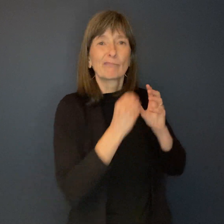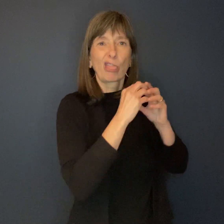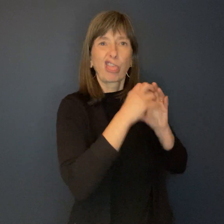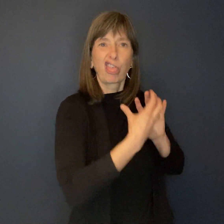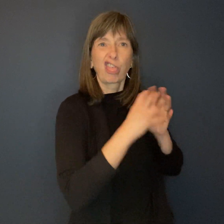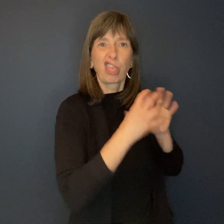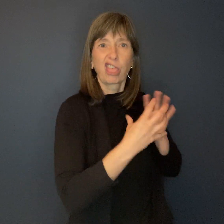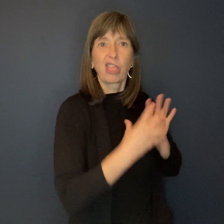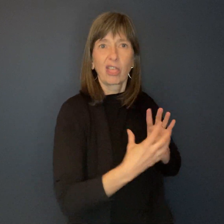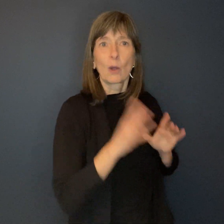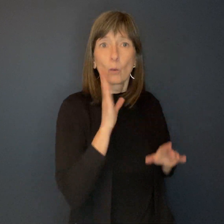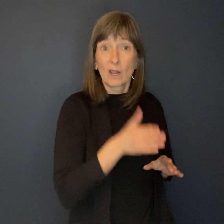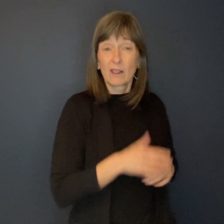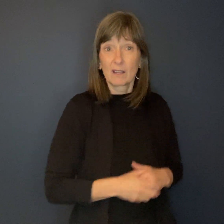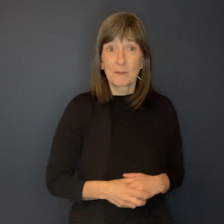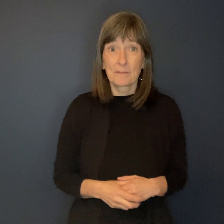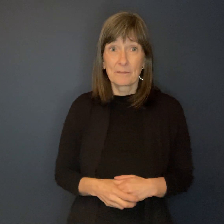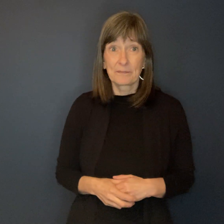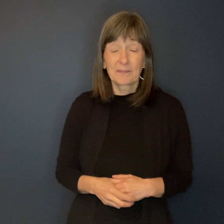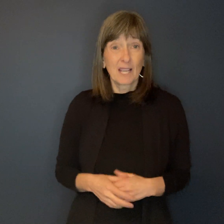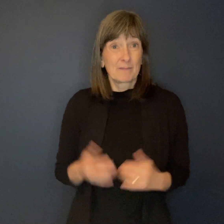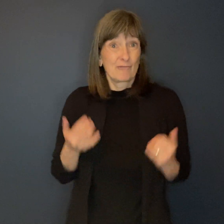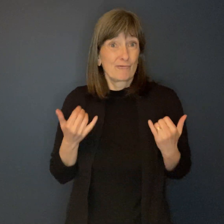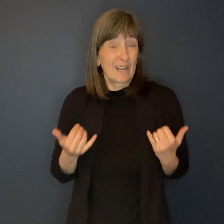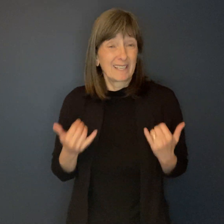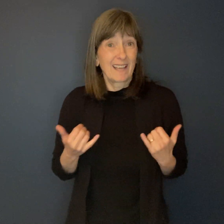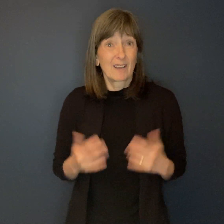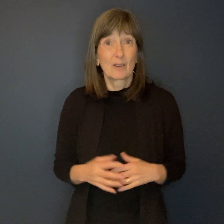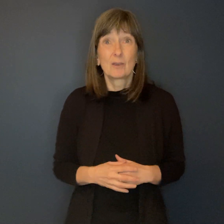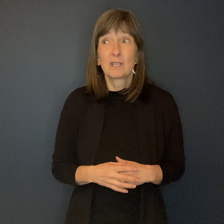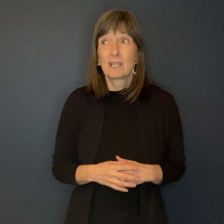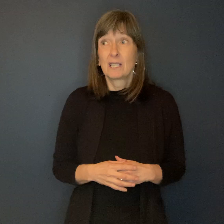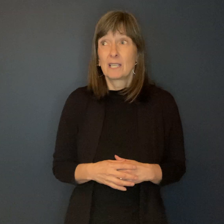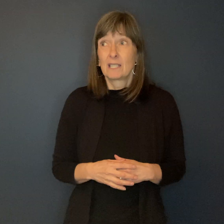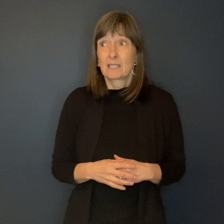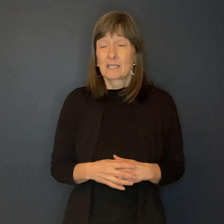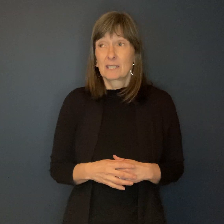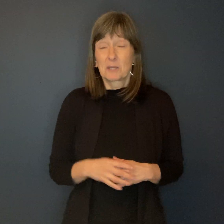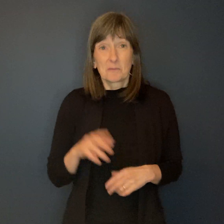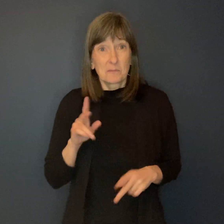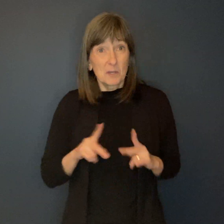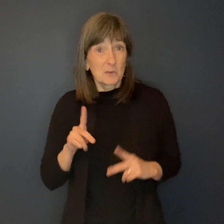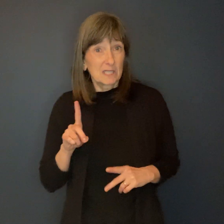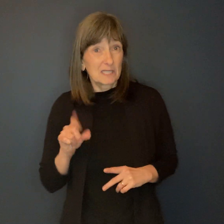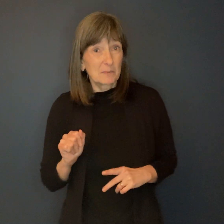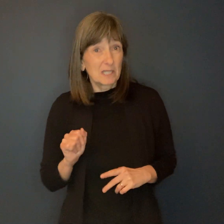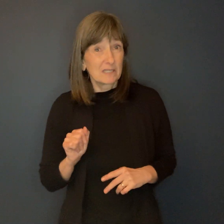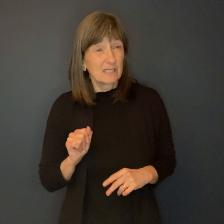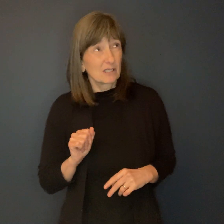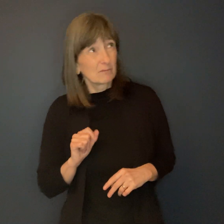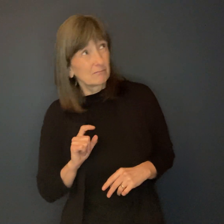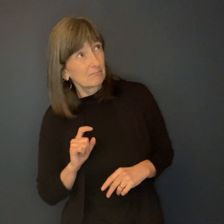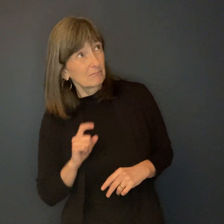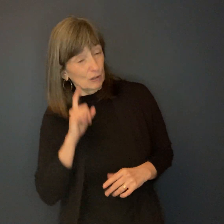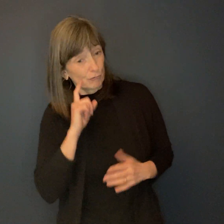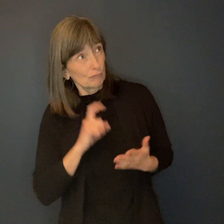with disabilities questioning whether or not governments recognize their ability to call upon supports